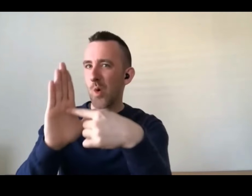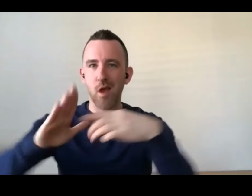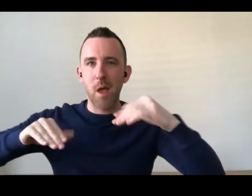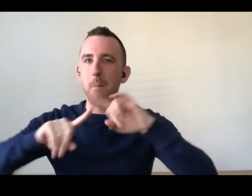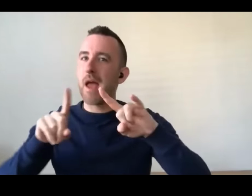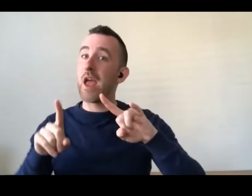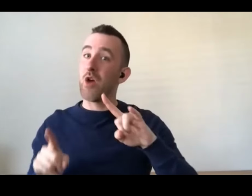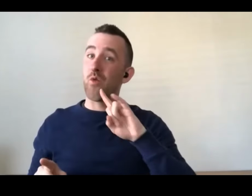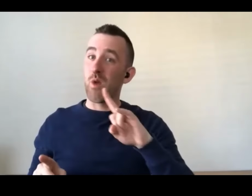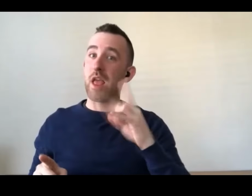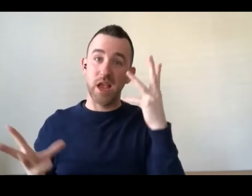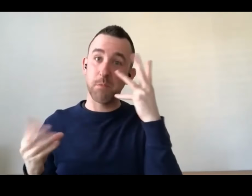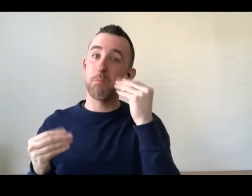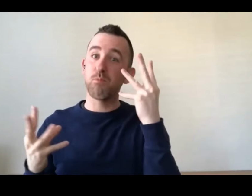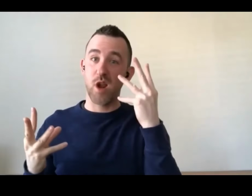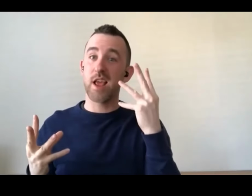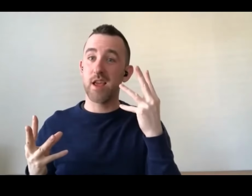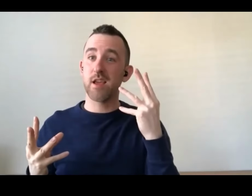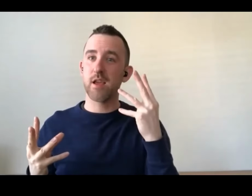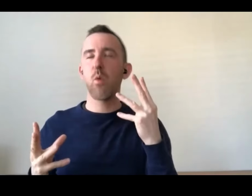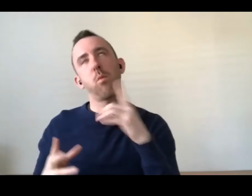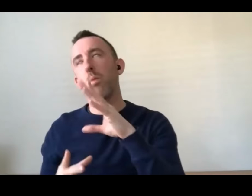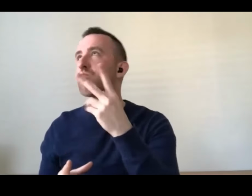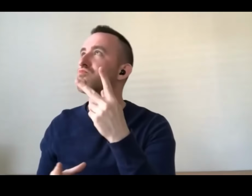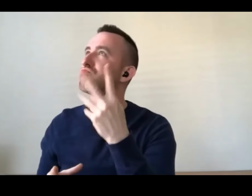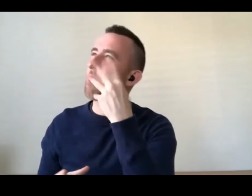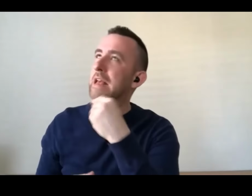is really pretty, and not pretty is not the right word.